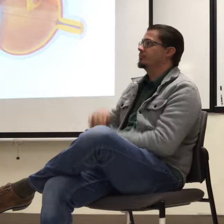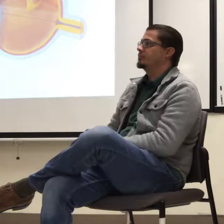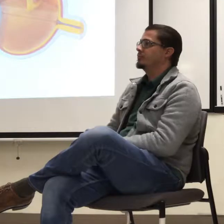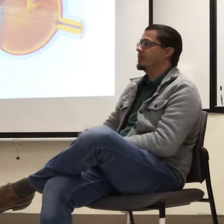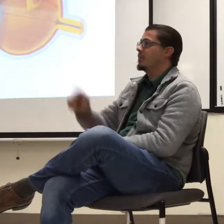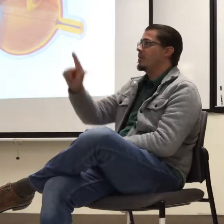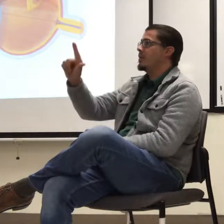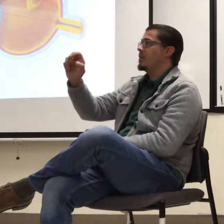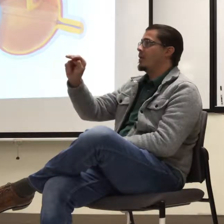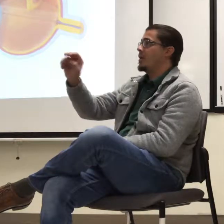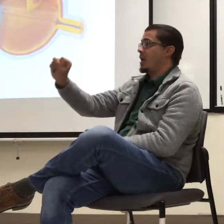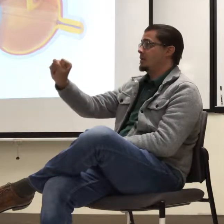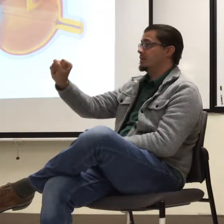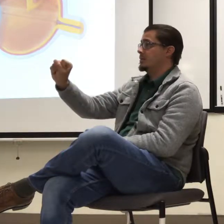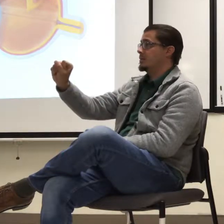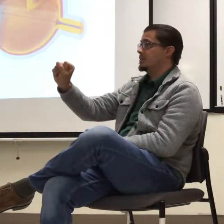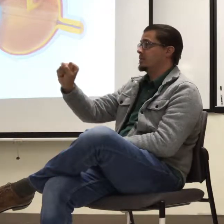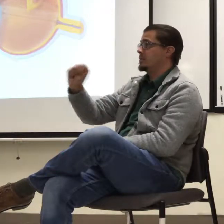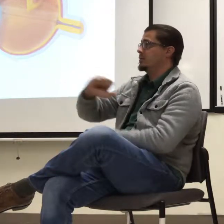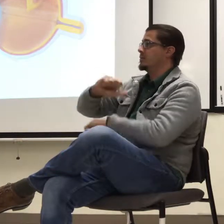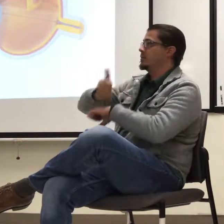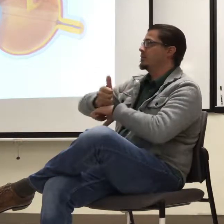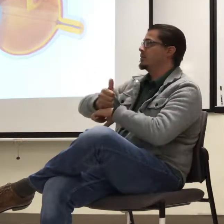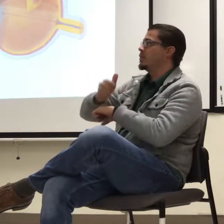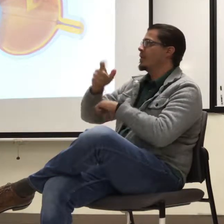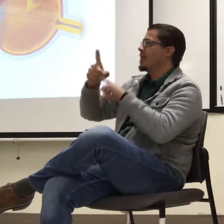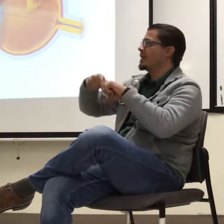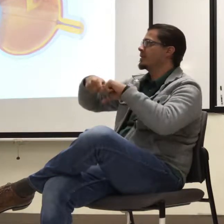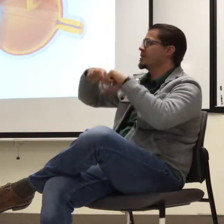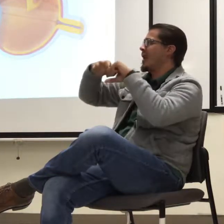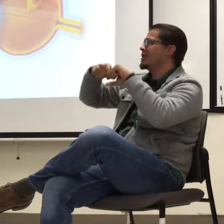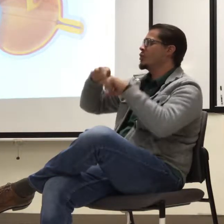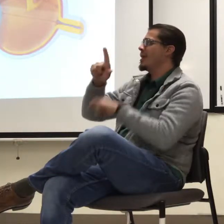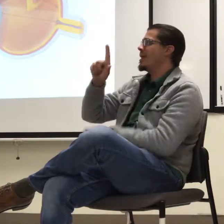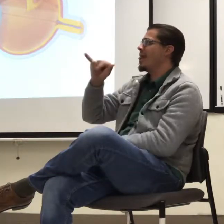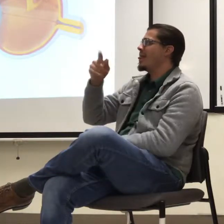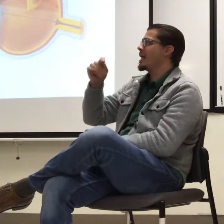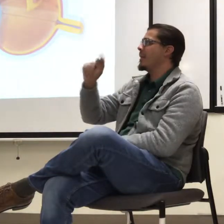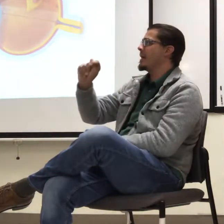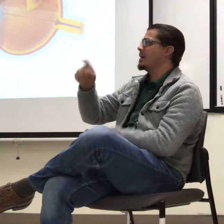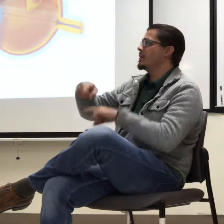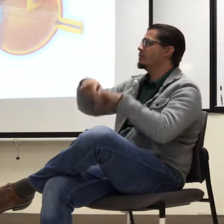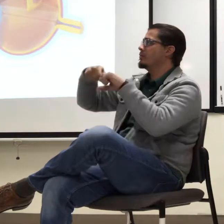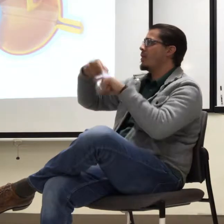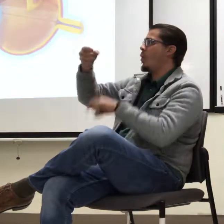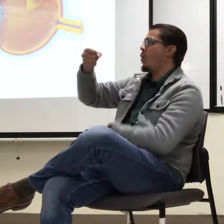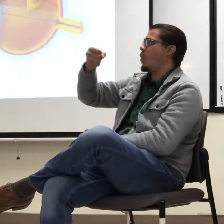The lens is held in place by some suspensory ligaments.